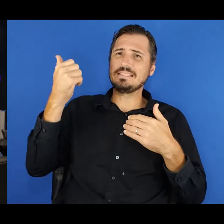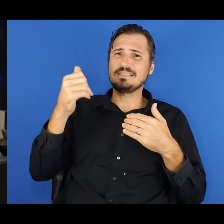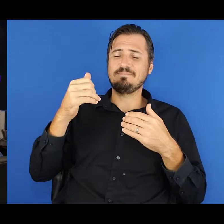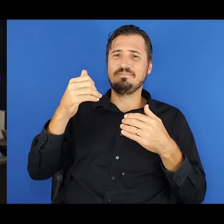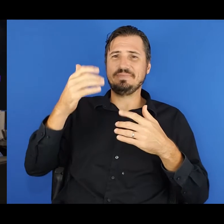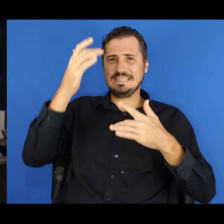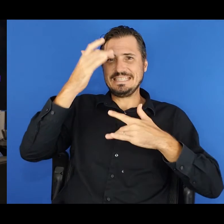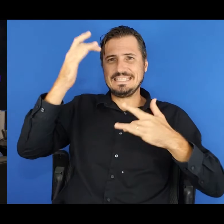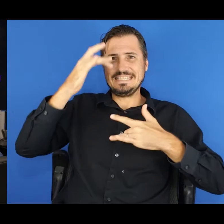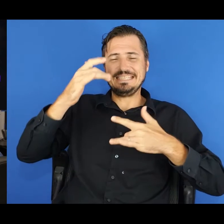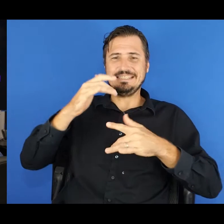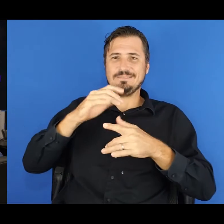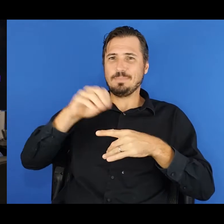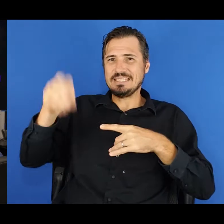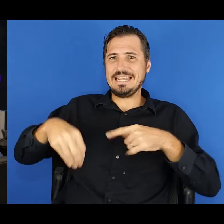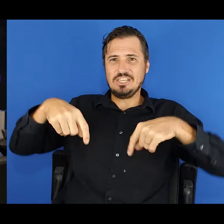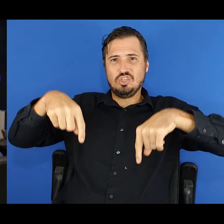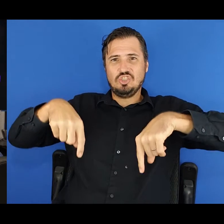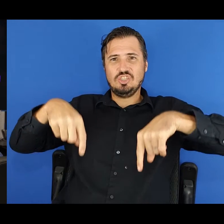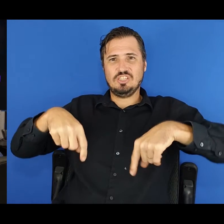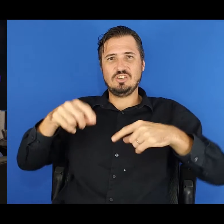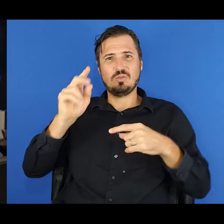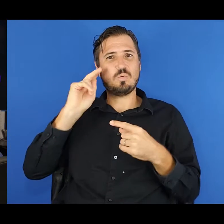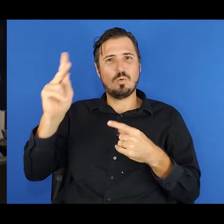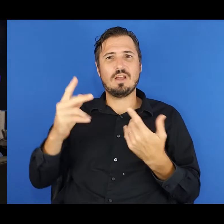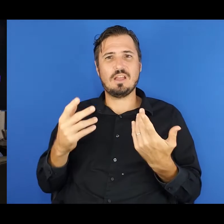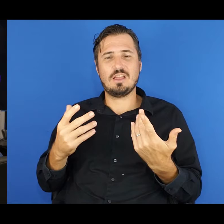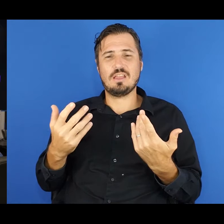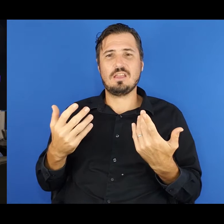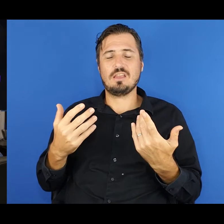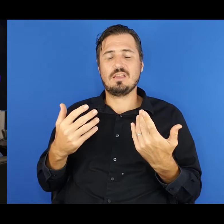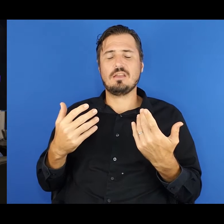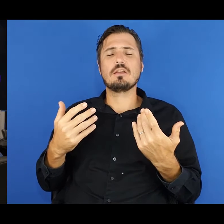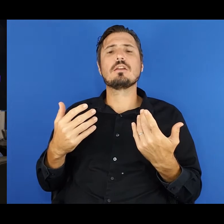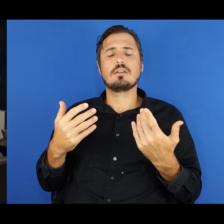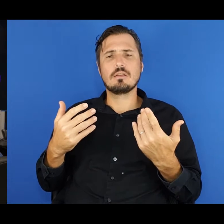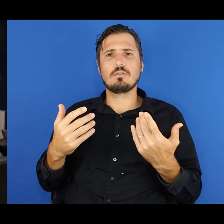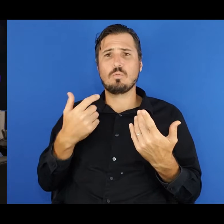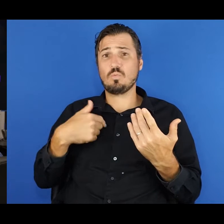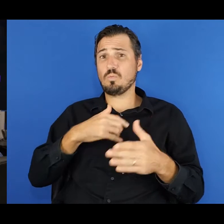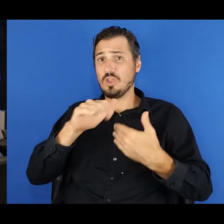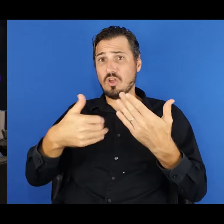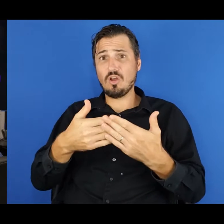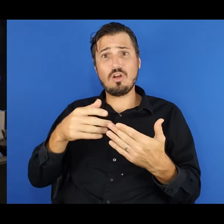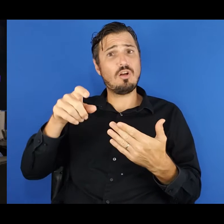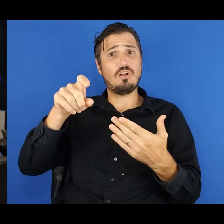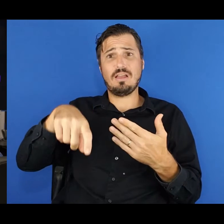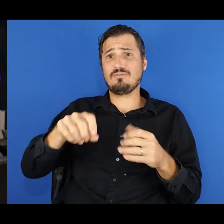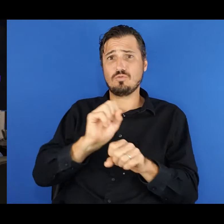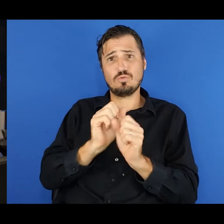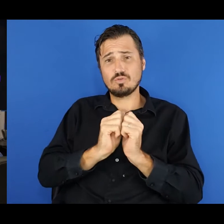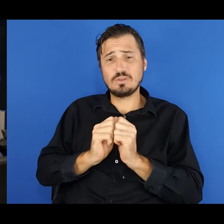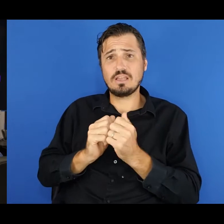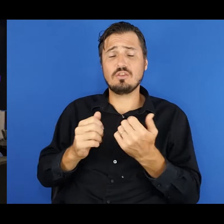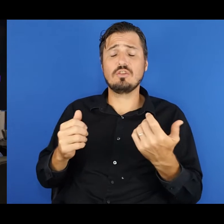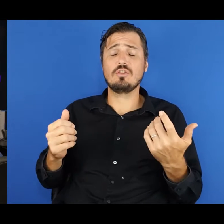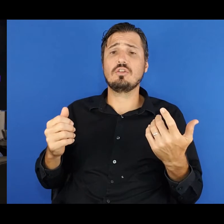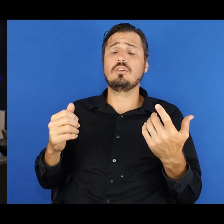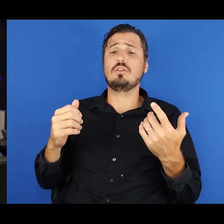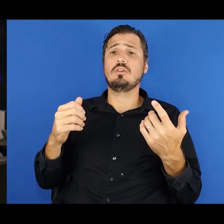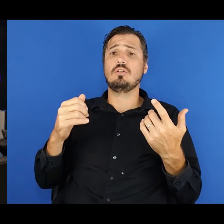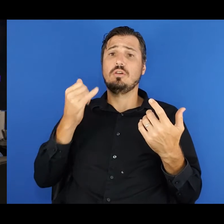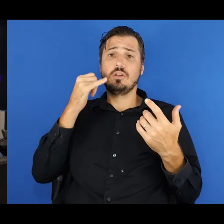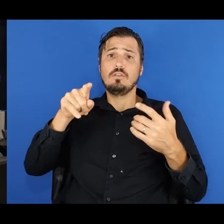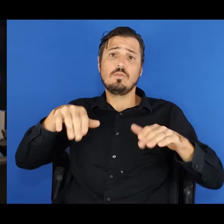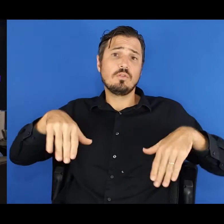state. Doing so depends on all of us. First and foremost, if you're not yet vaccinated, or if